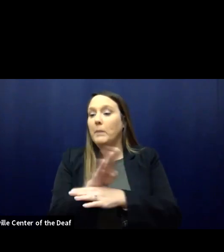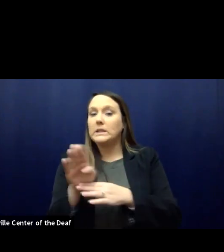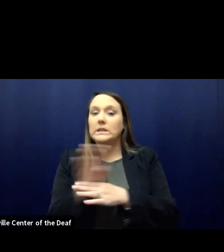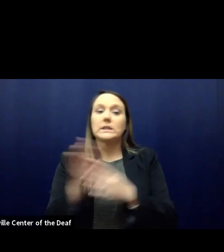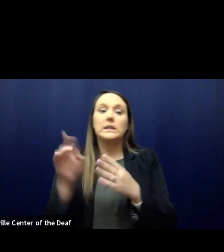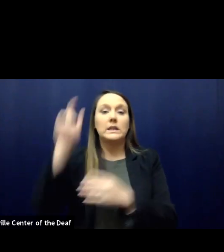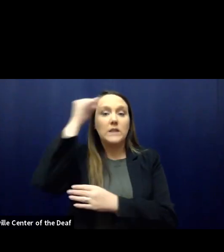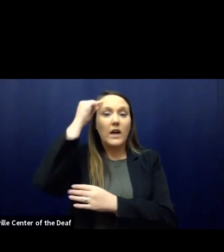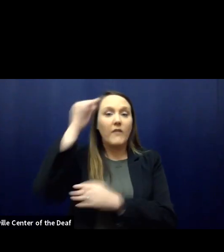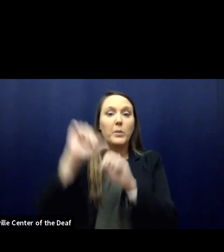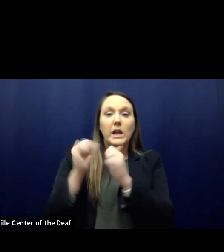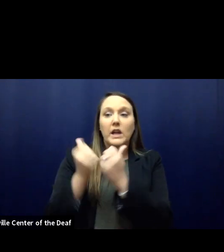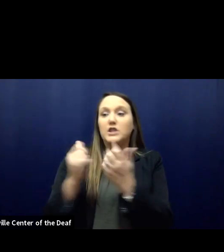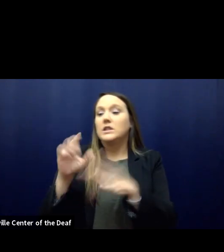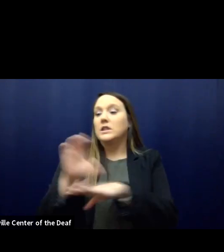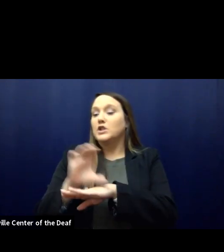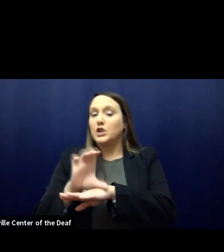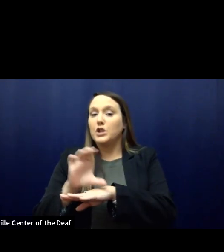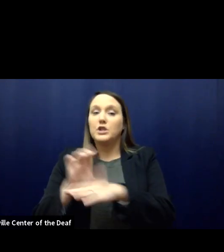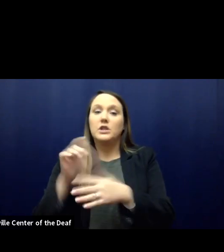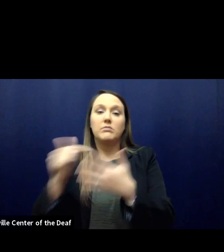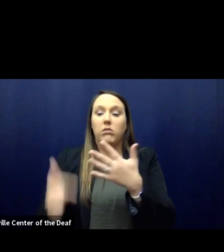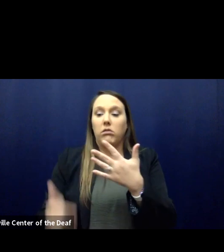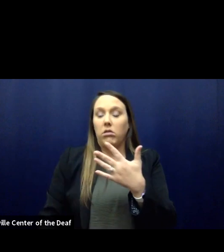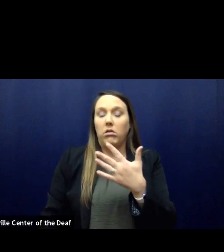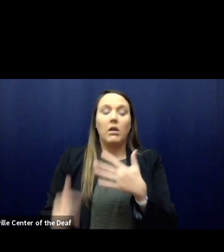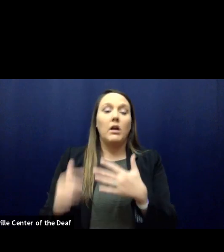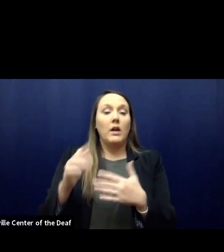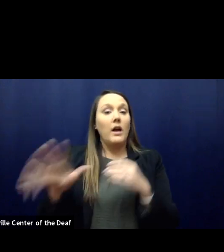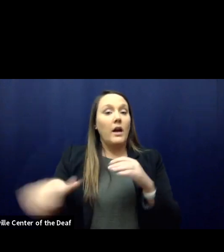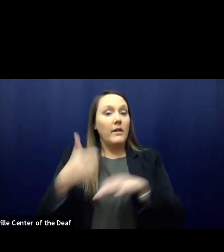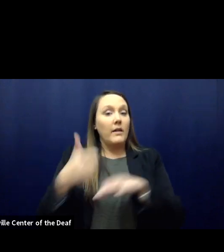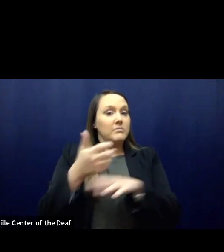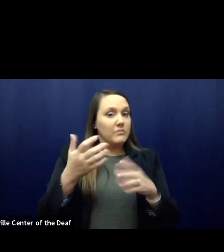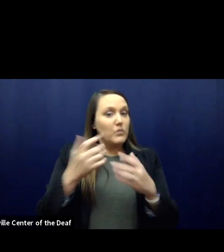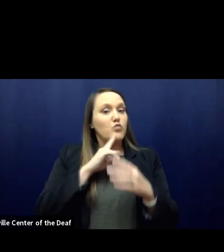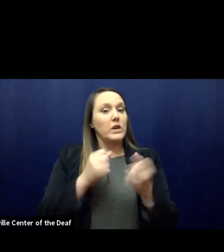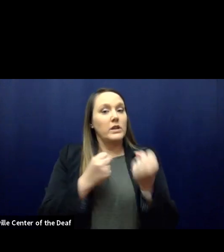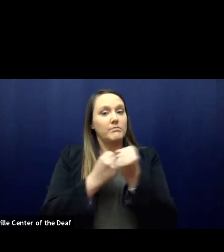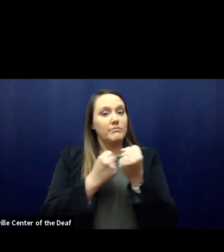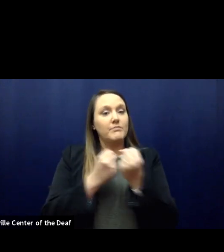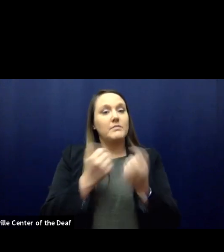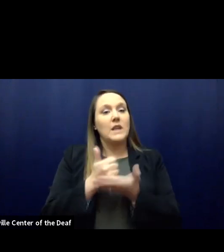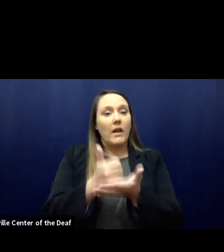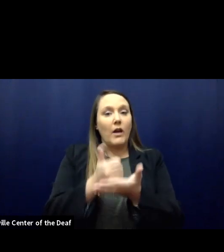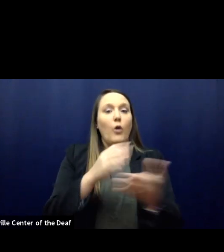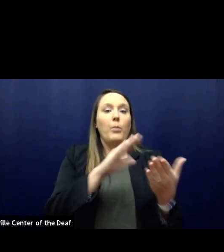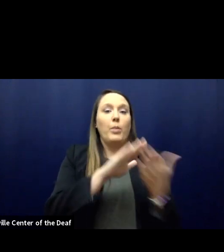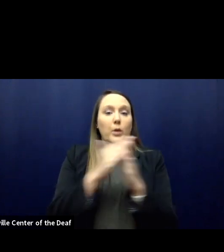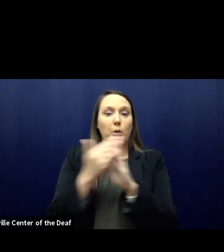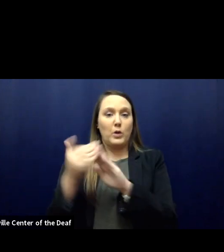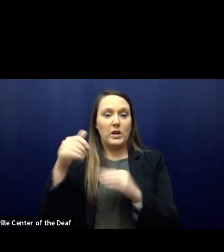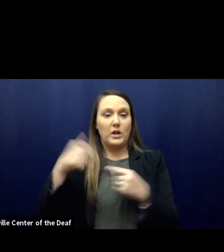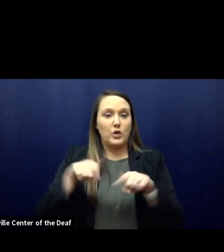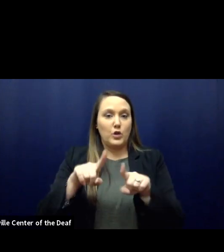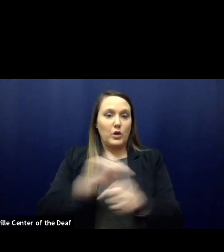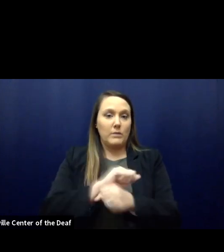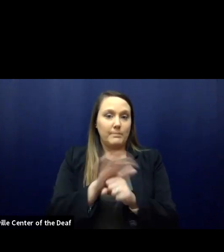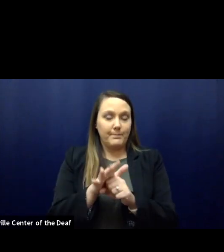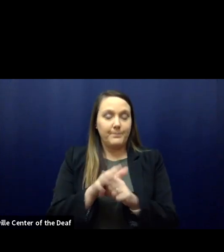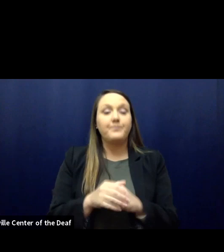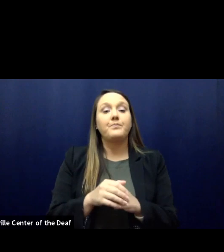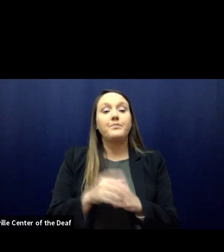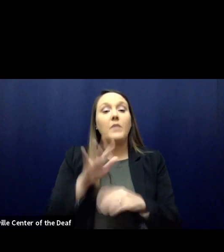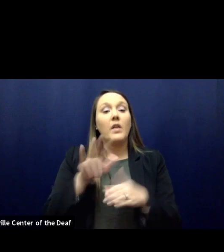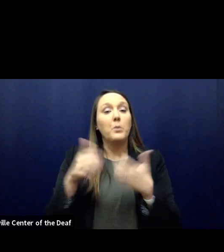agencies, churches, and countless others have stepped up to help our community throughout this pandemic. They have provided assistance to those